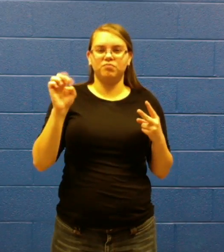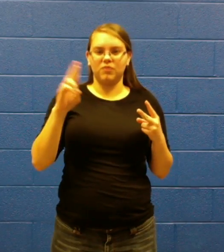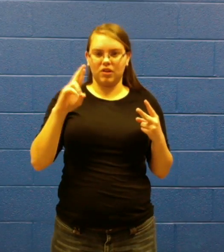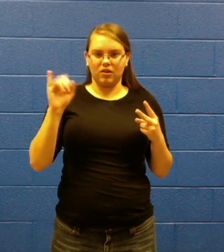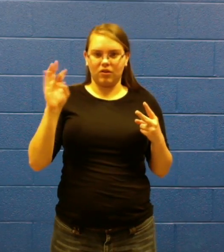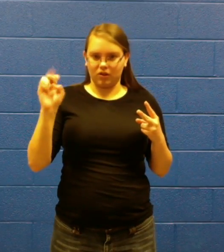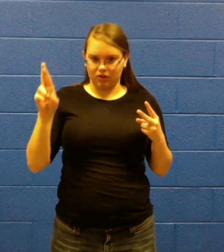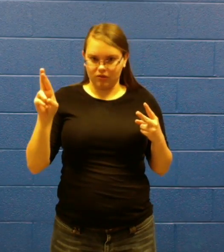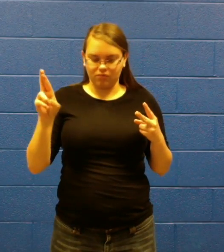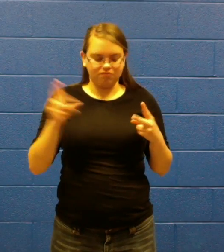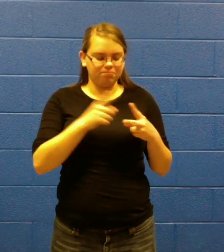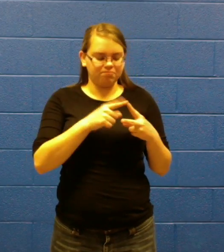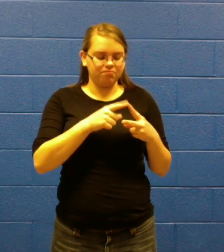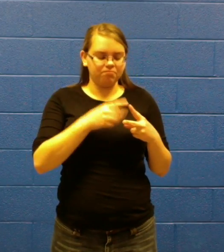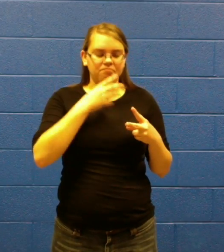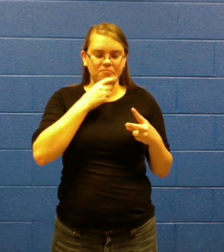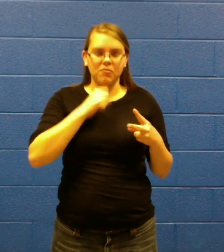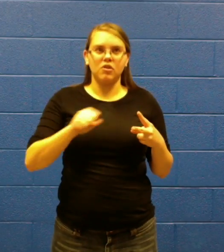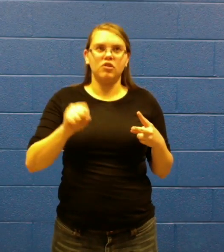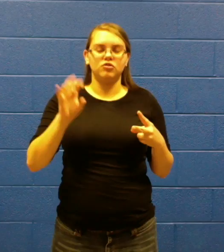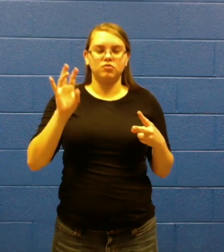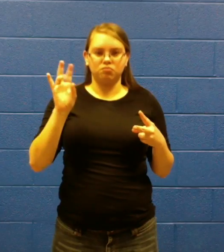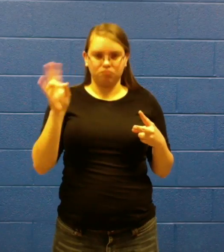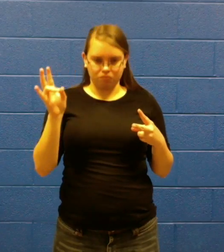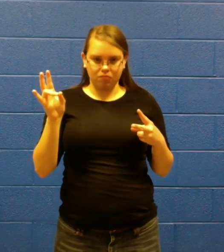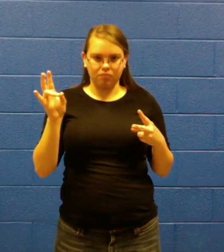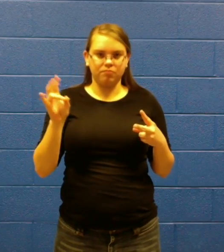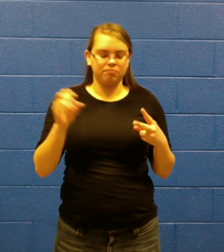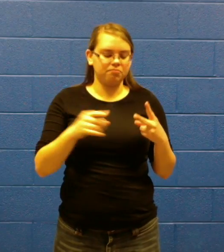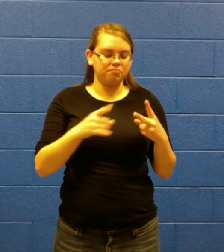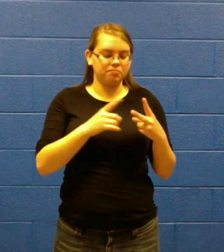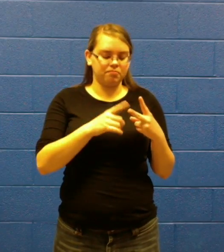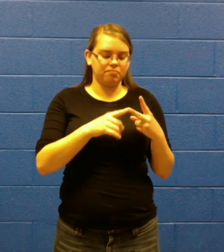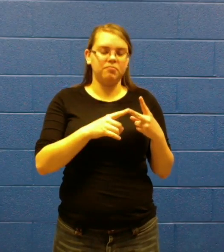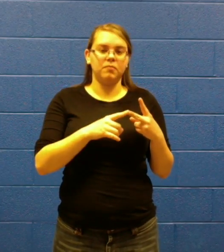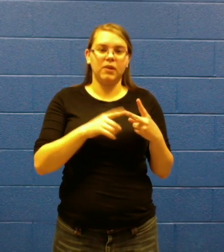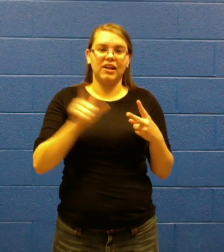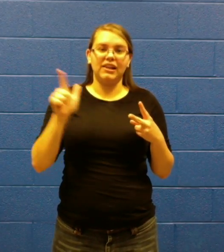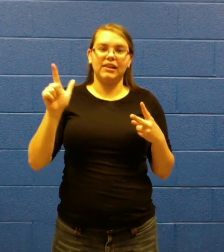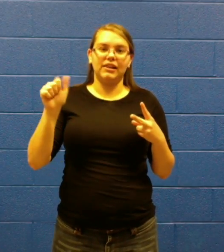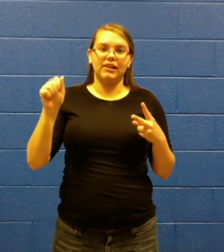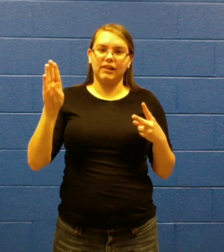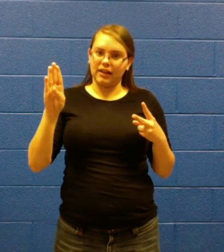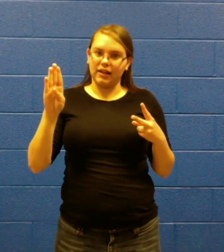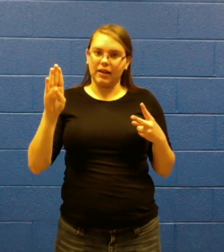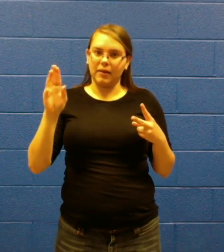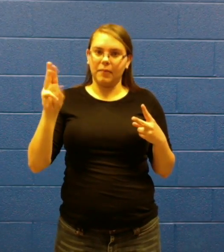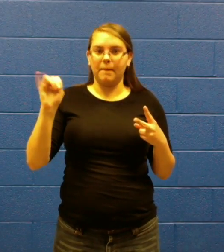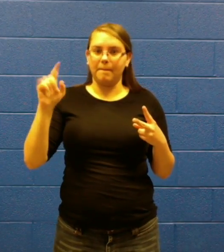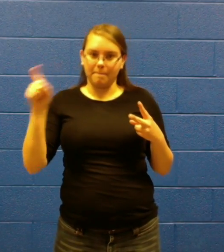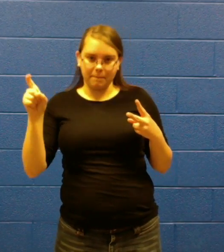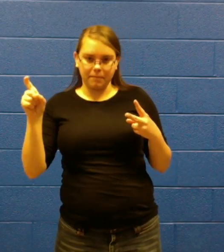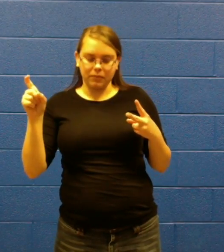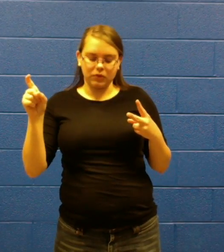7 years old now. And Dresden is a lab mix, and he is about 4 or 5 years